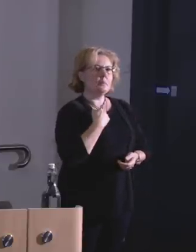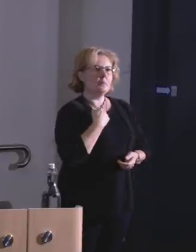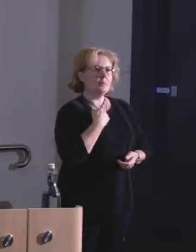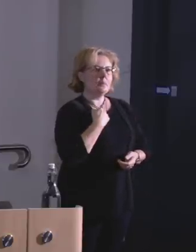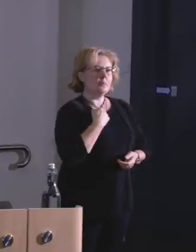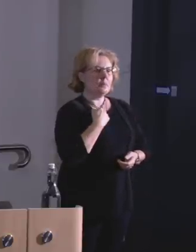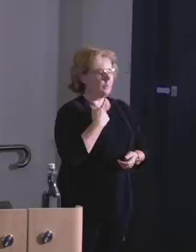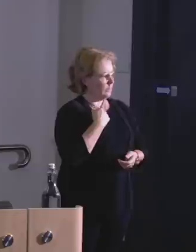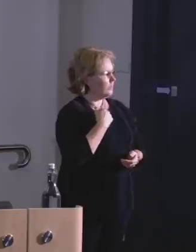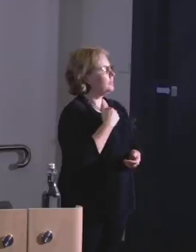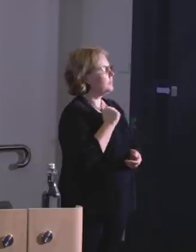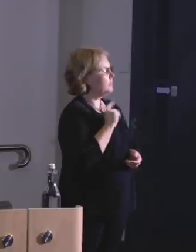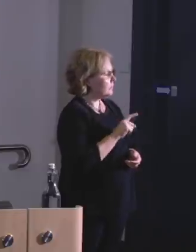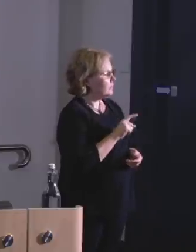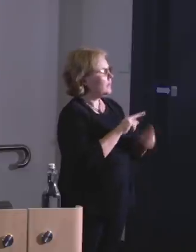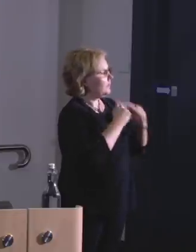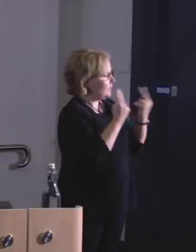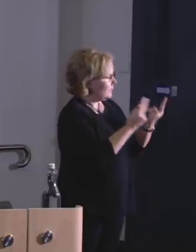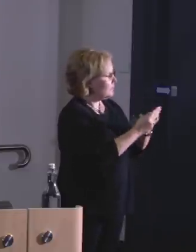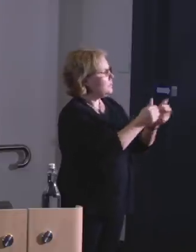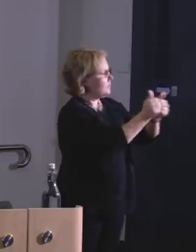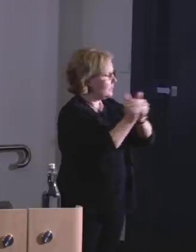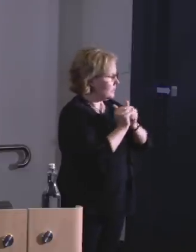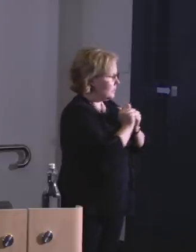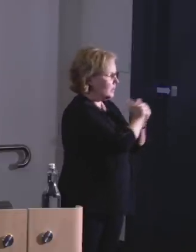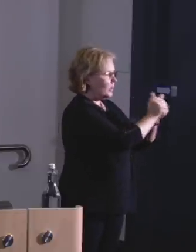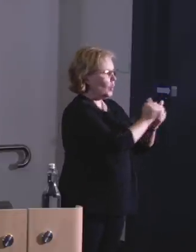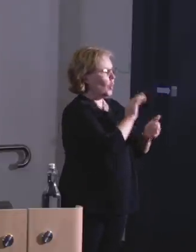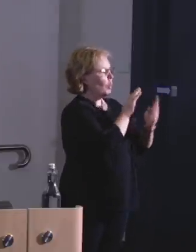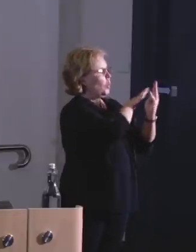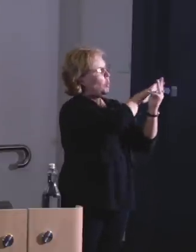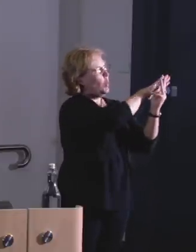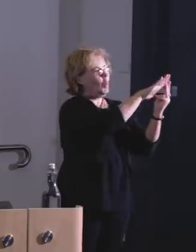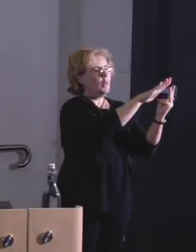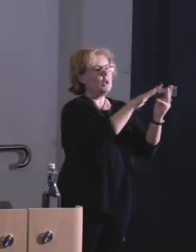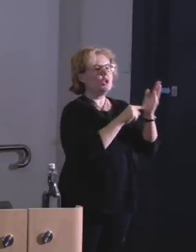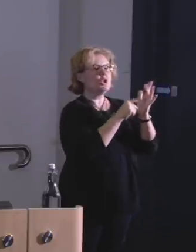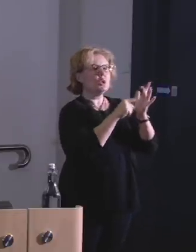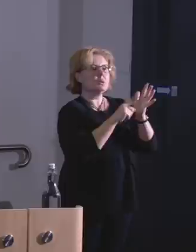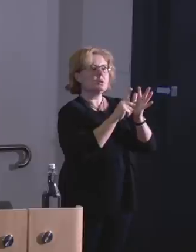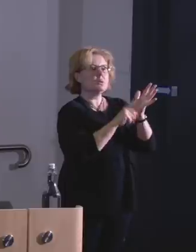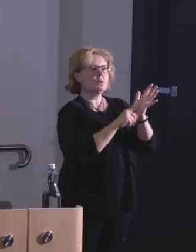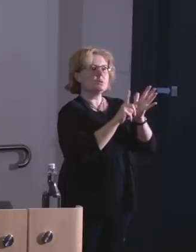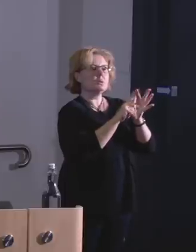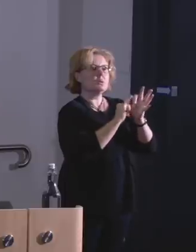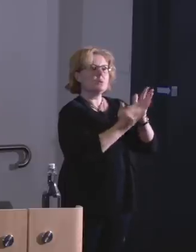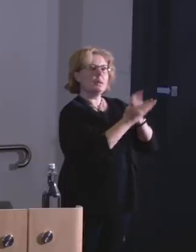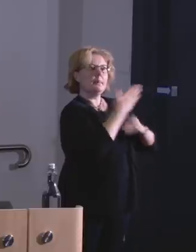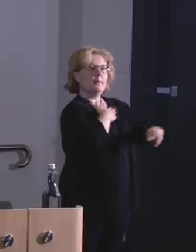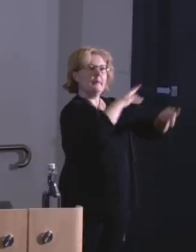failed at a family consensus, all my father's titles went to arbitration, and I was